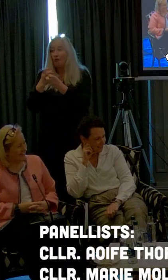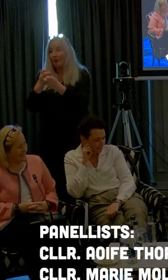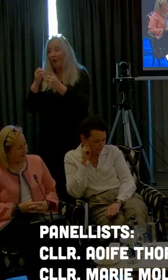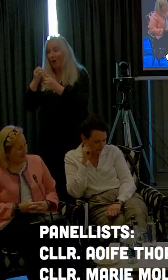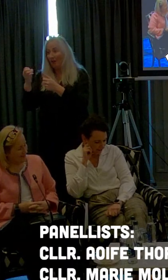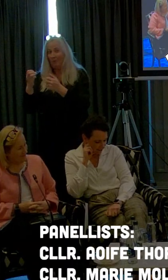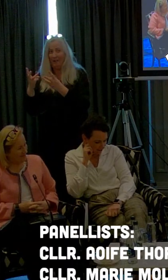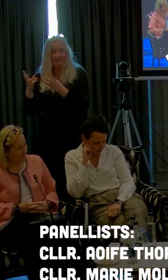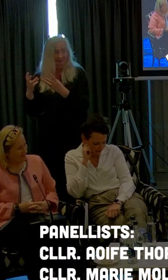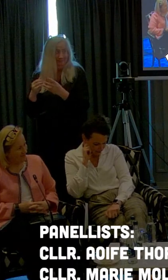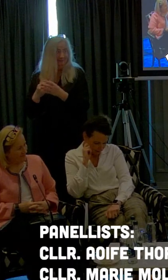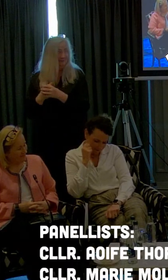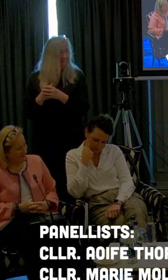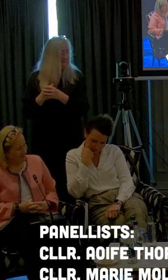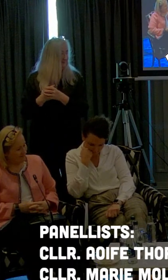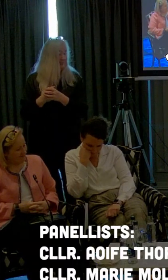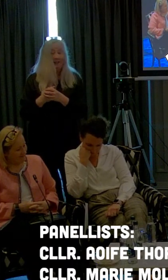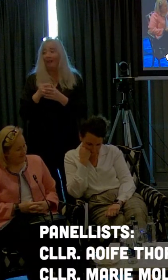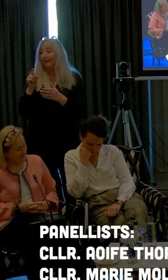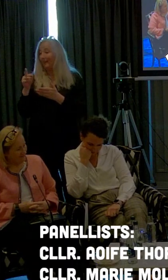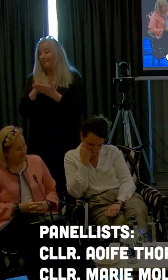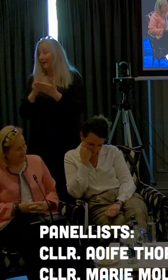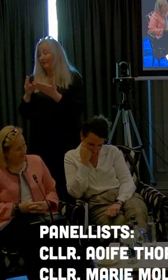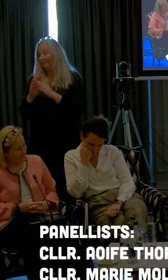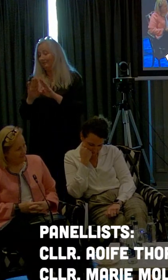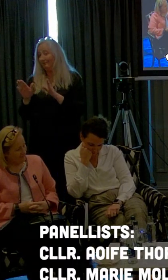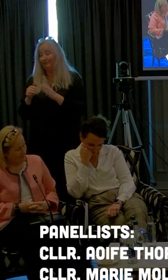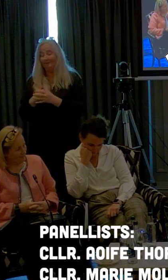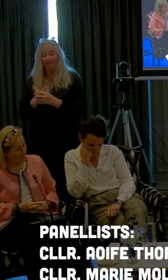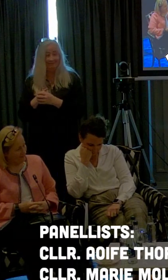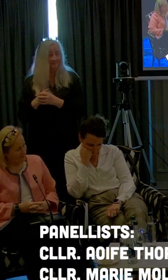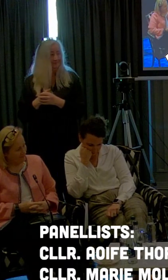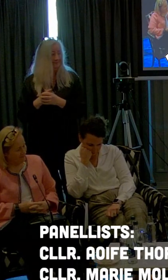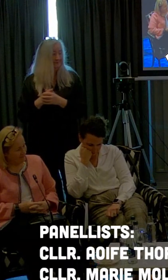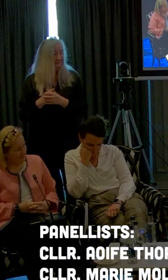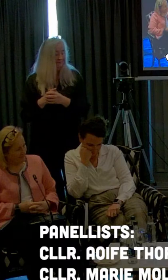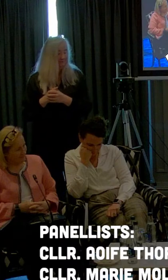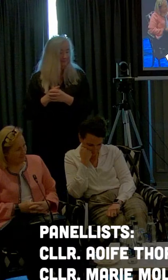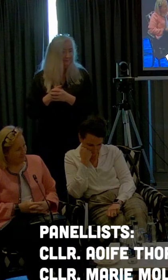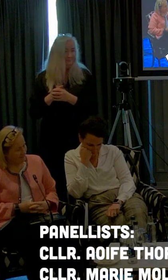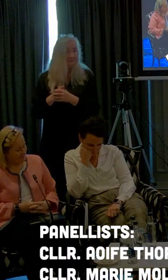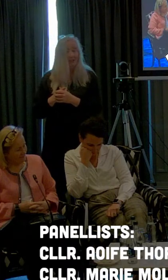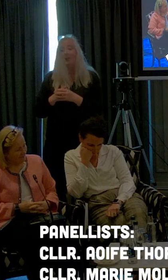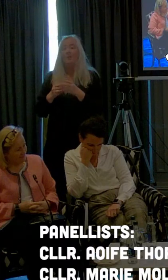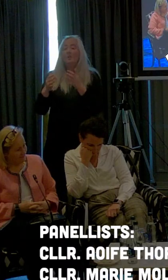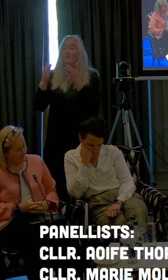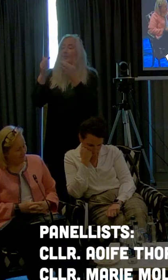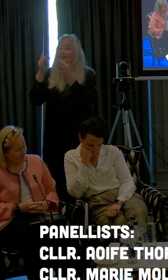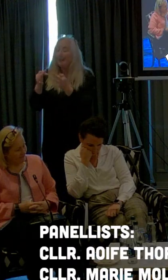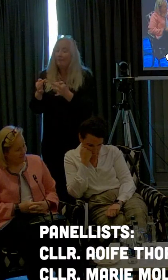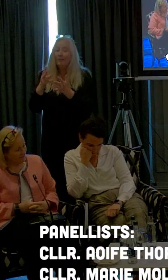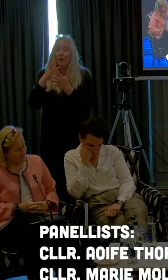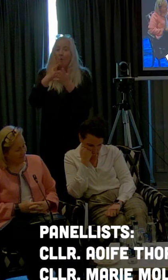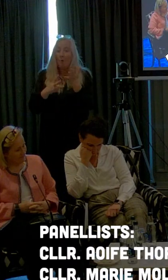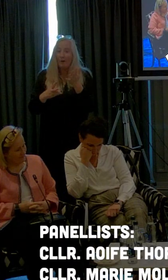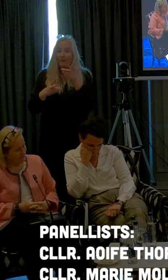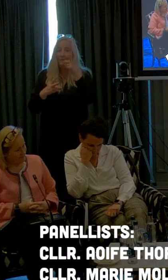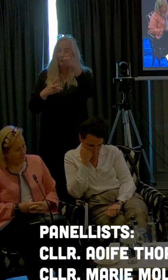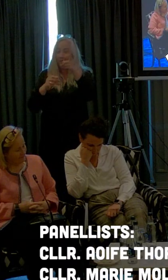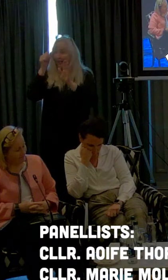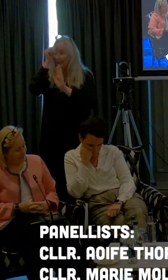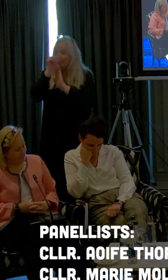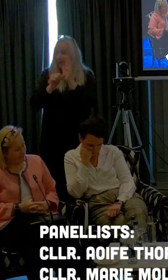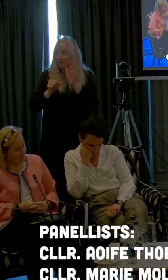I thought I might have taken it, but I'm so glad nobody did give me that advice because it's been a wonderful experience. It's been a wonderful journey.